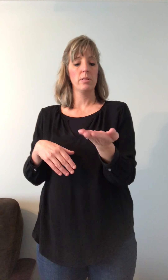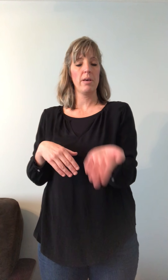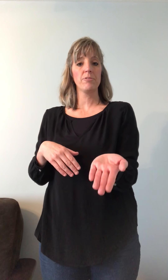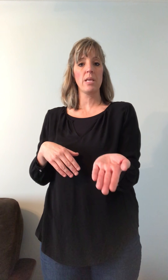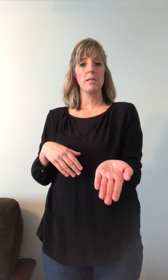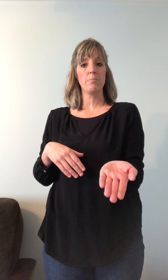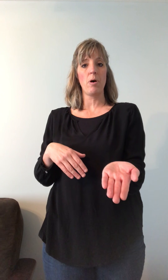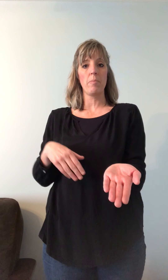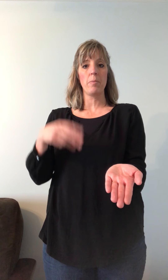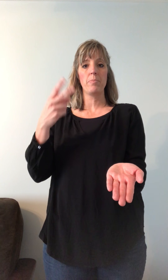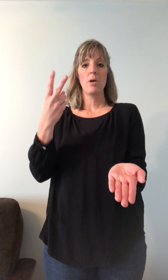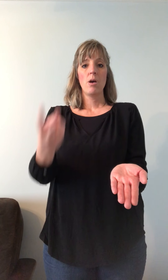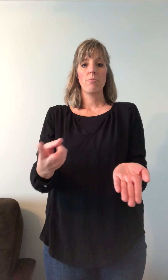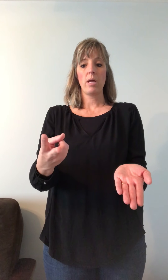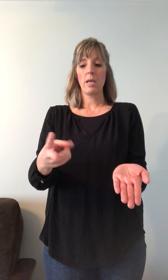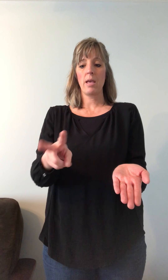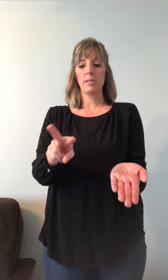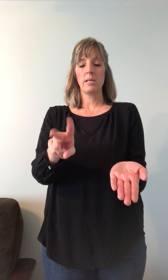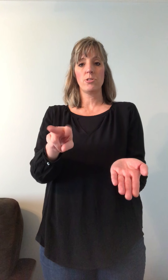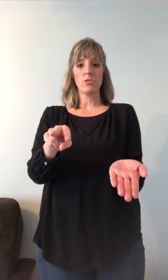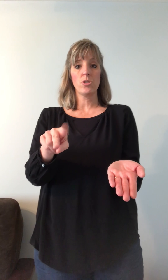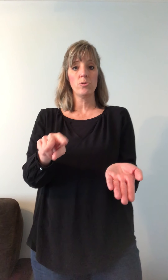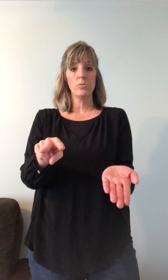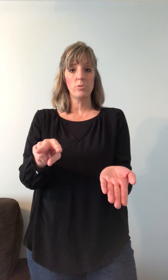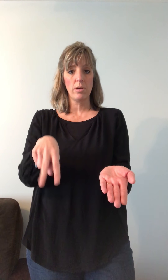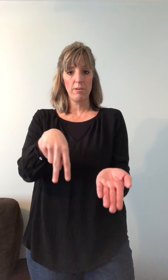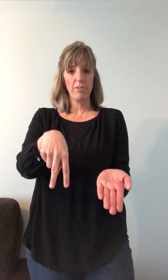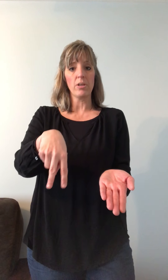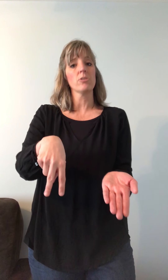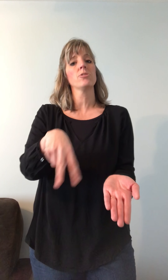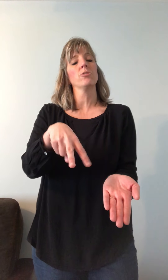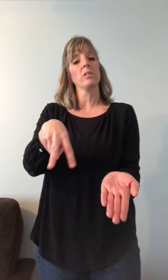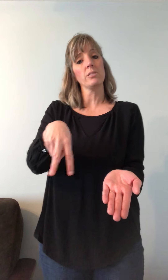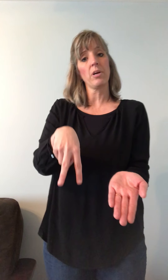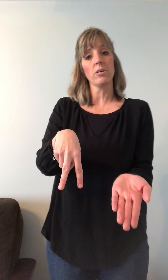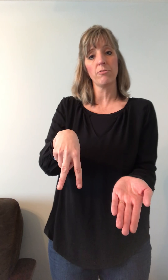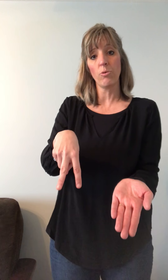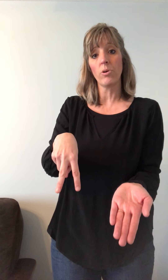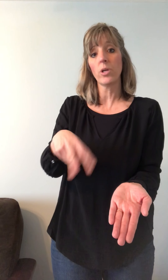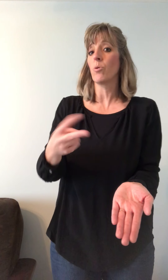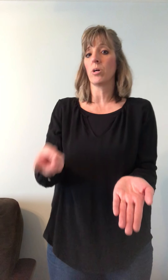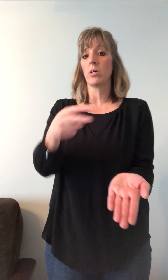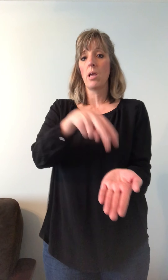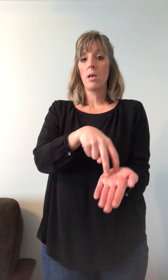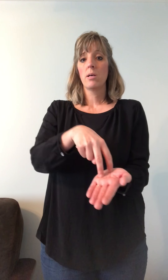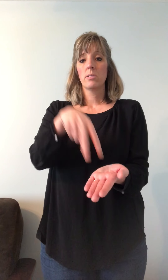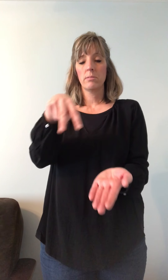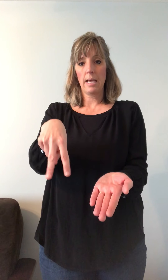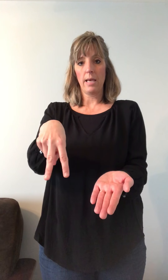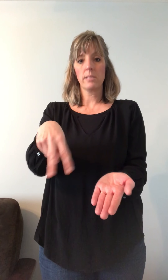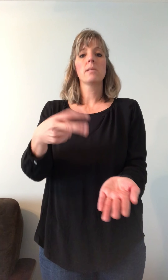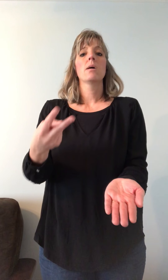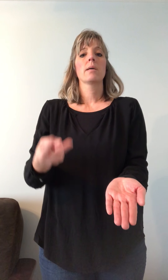Left hand, palm up, right hand as your 2 fingers or your classifier for your legs,